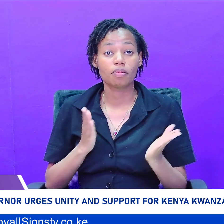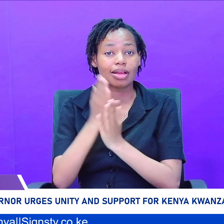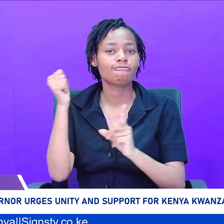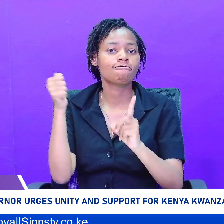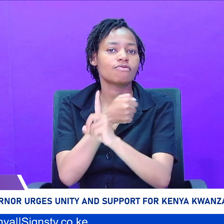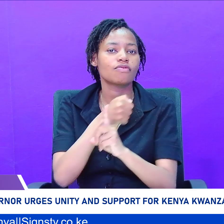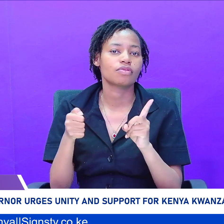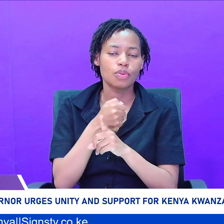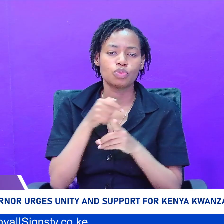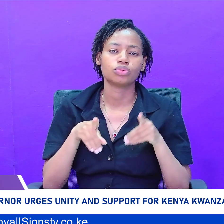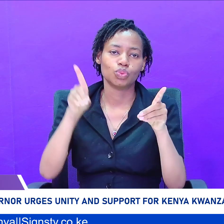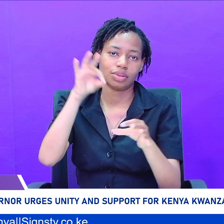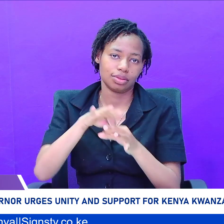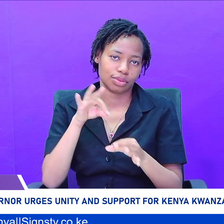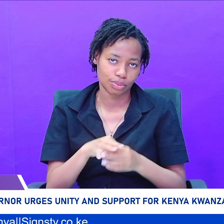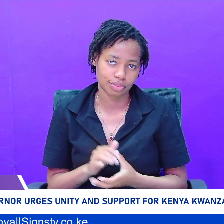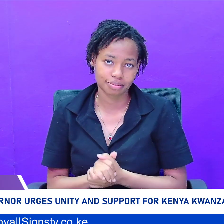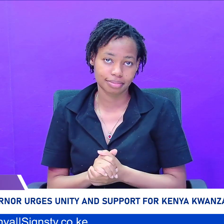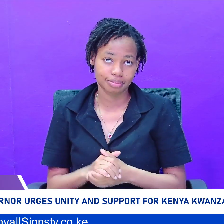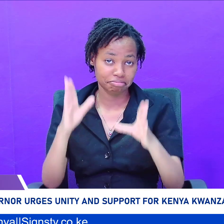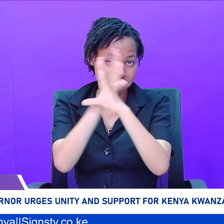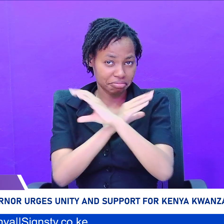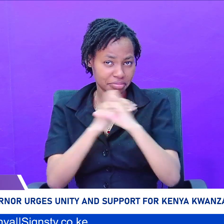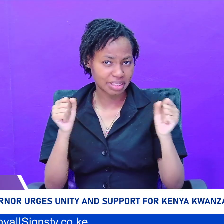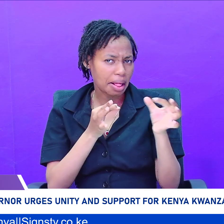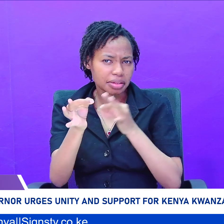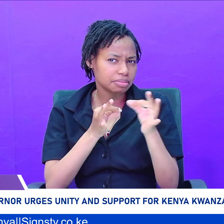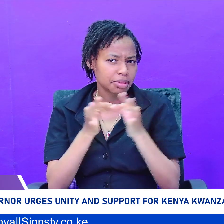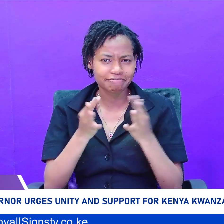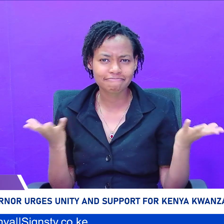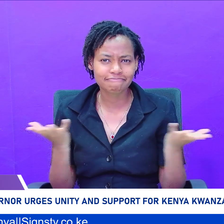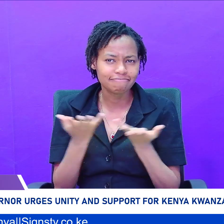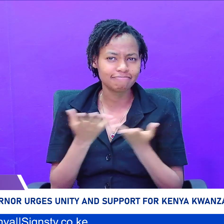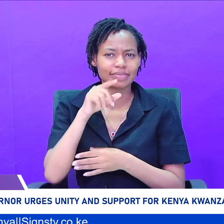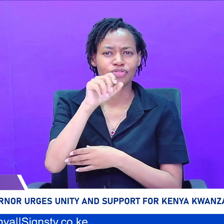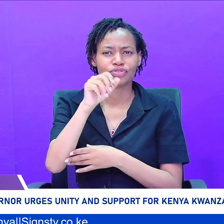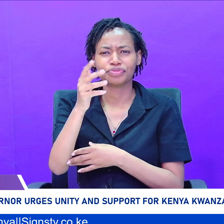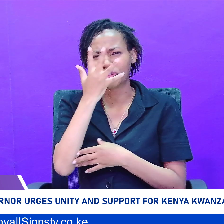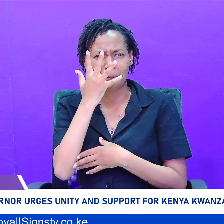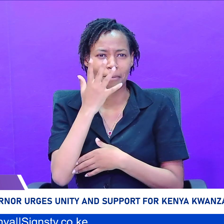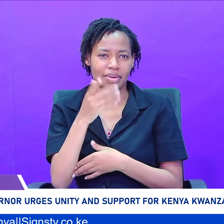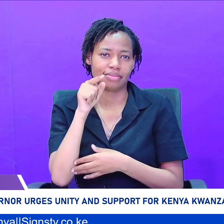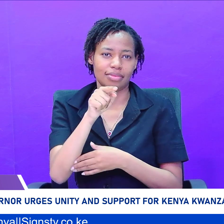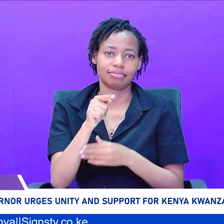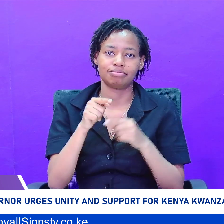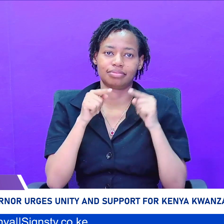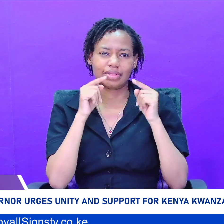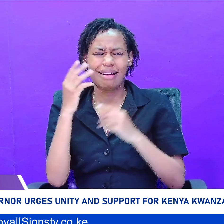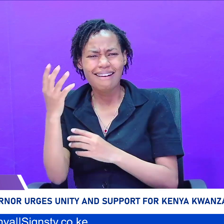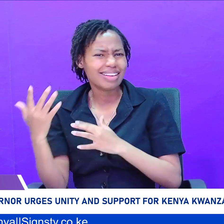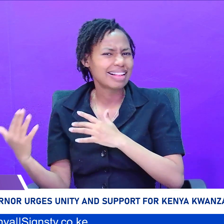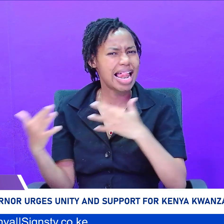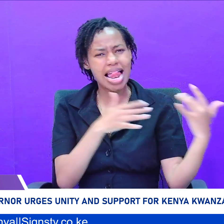violations during the polls. The president described such external demands as